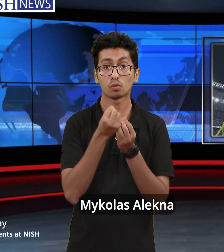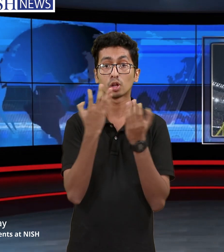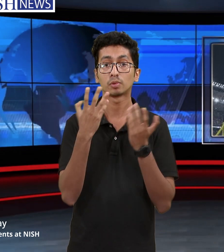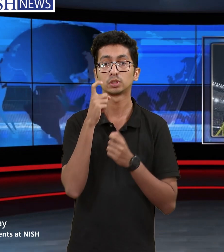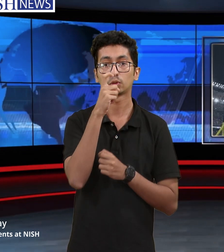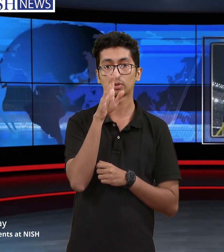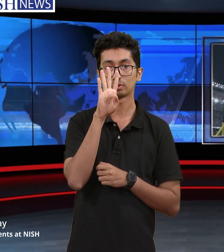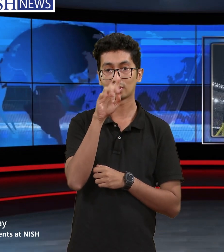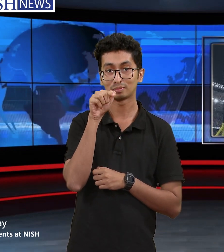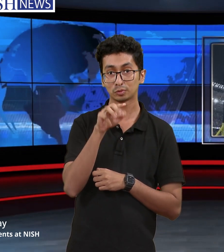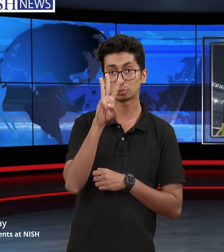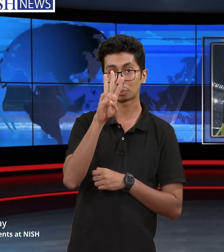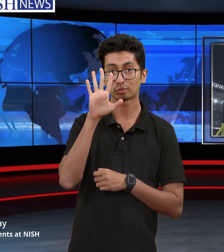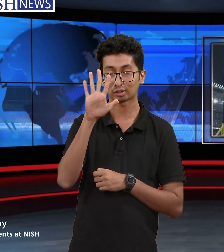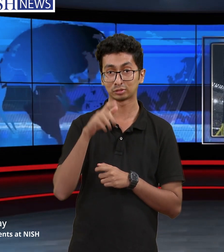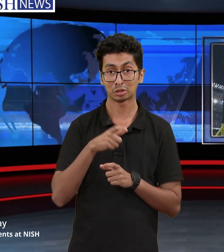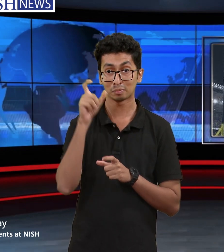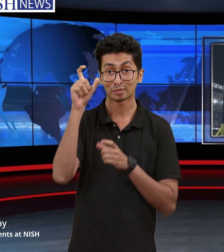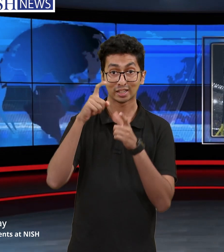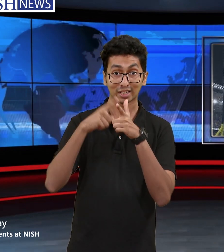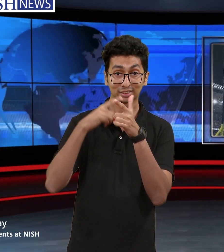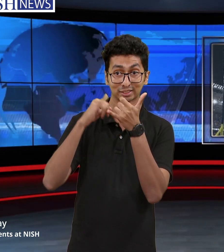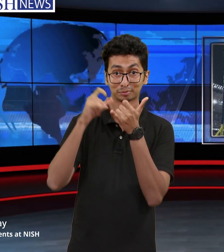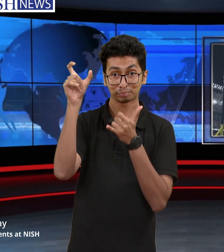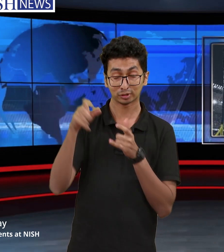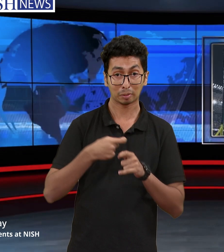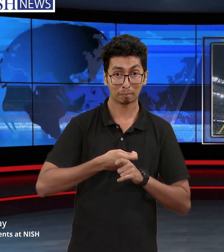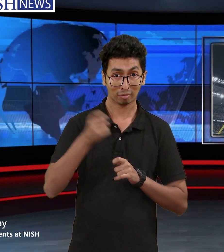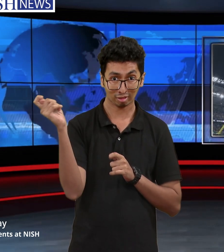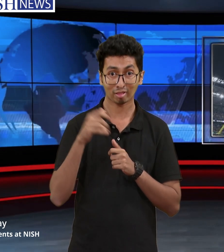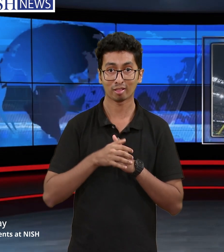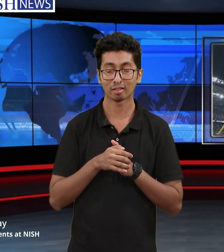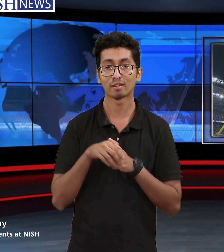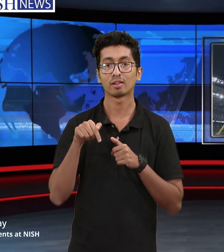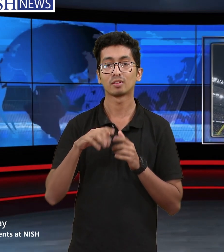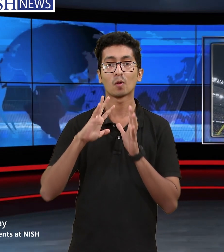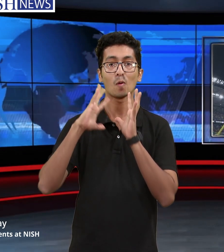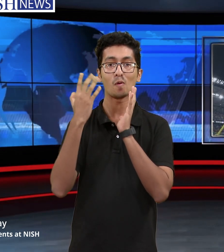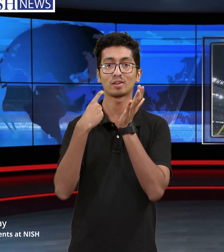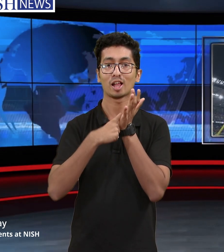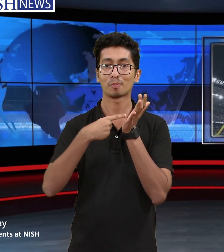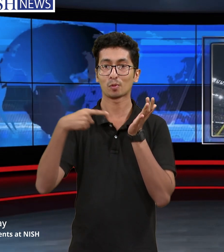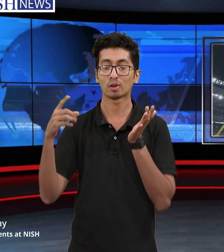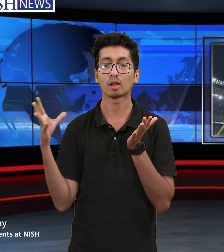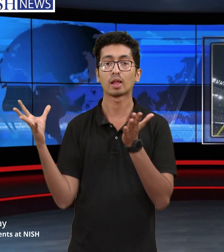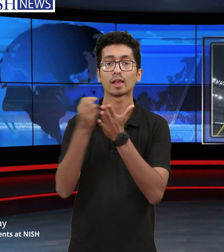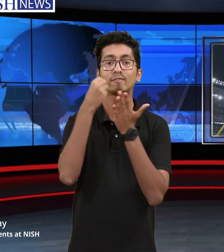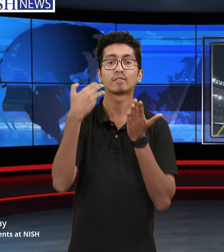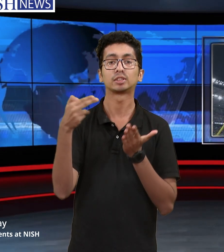meters. Schul's landmark effort had been the longest standing record in track and field, according to